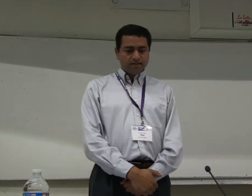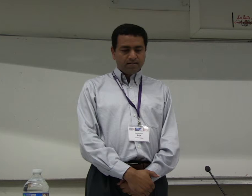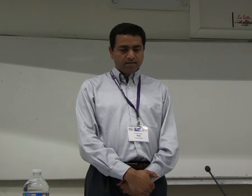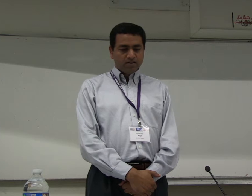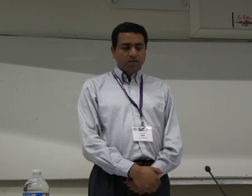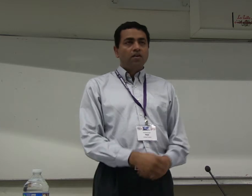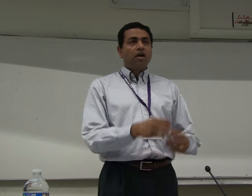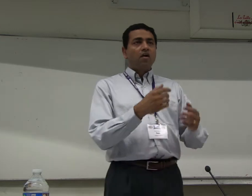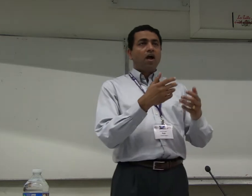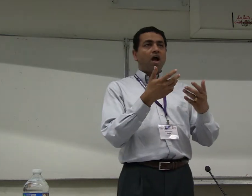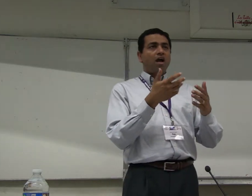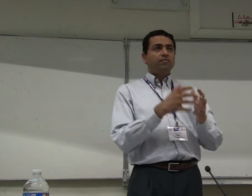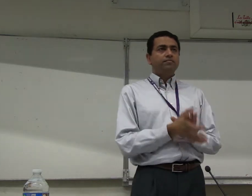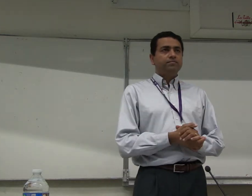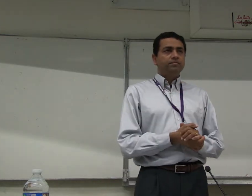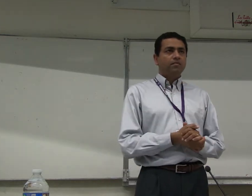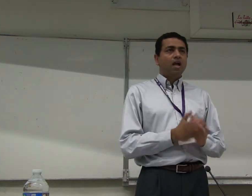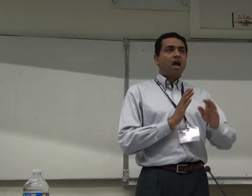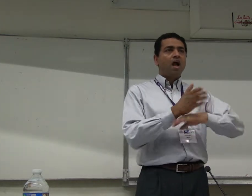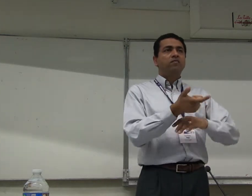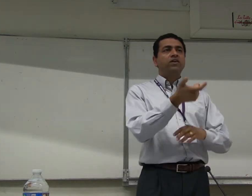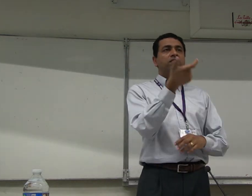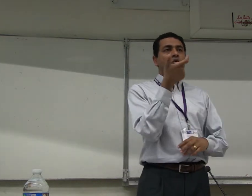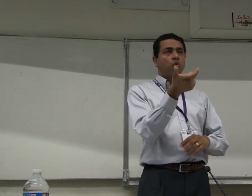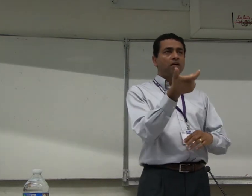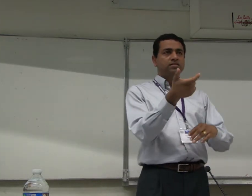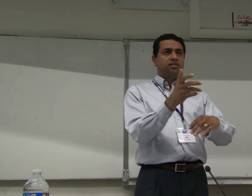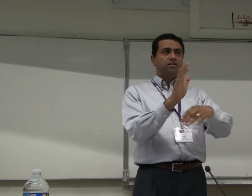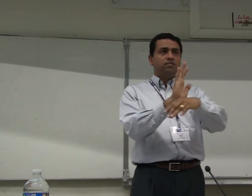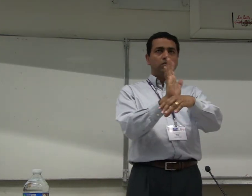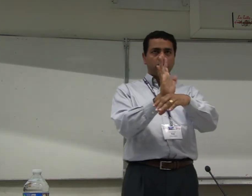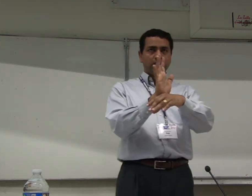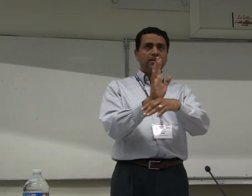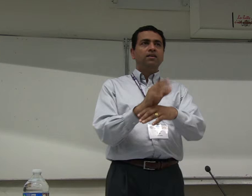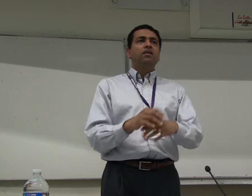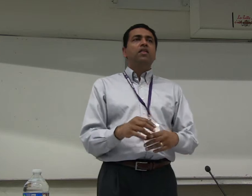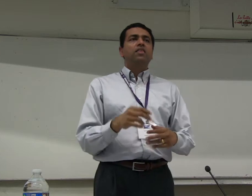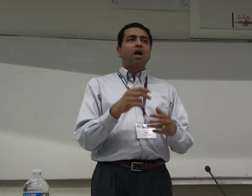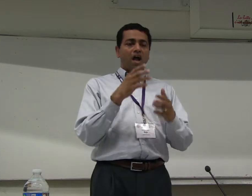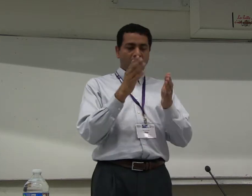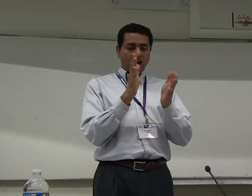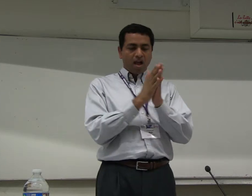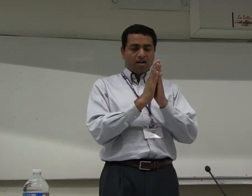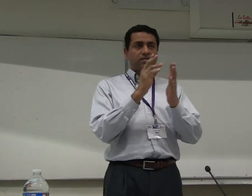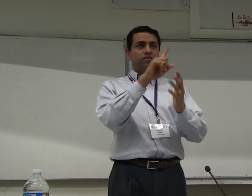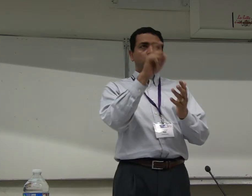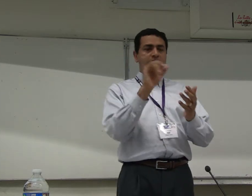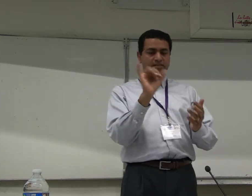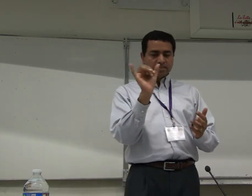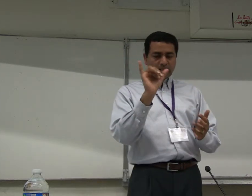We then gave them a series of Likert questions after they watched the movie and had the experience of using